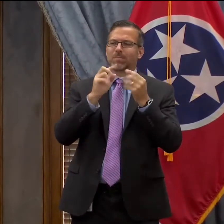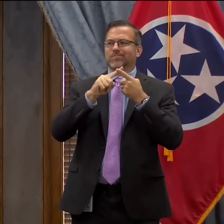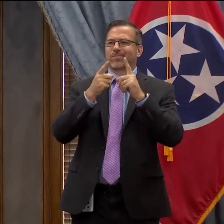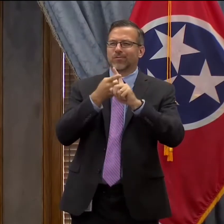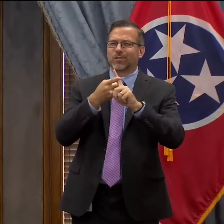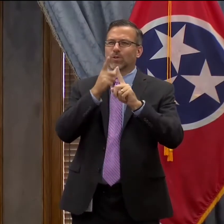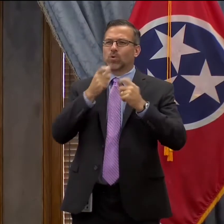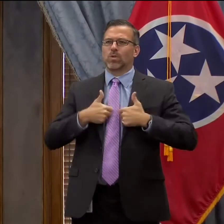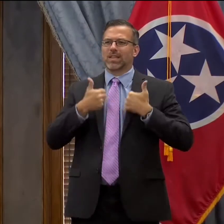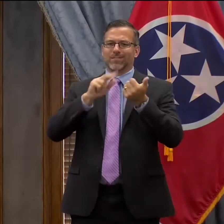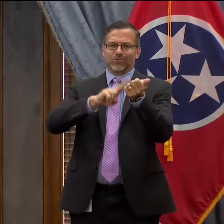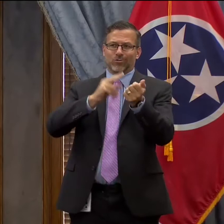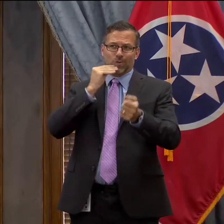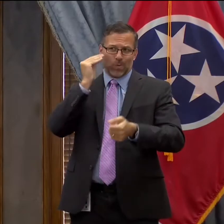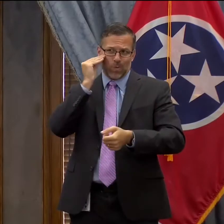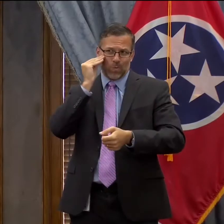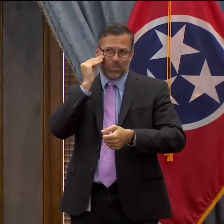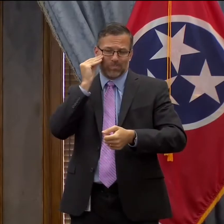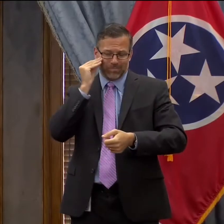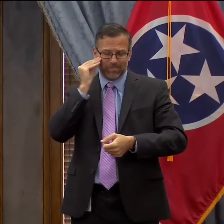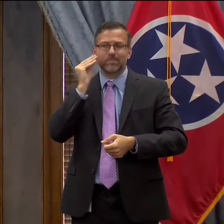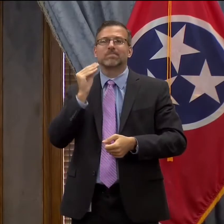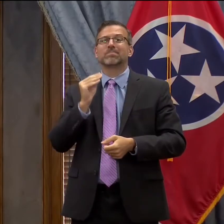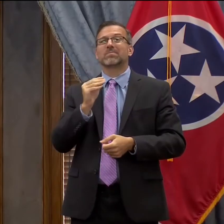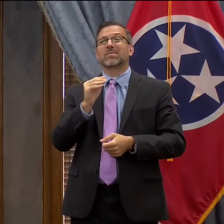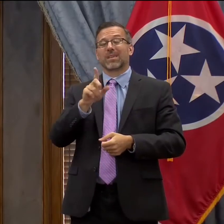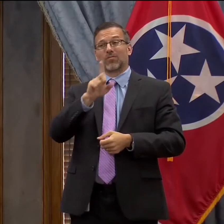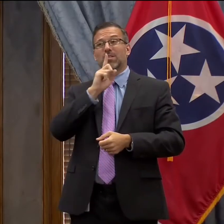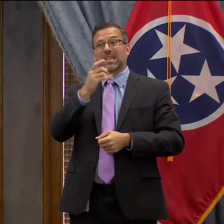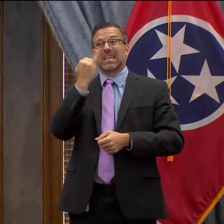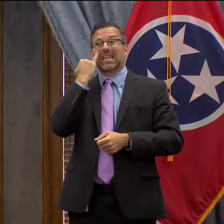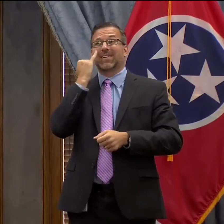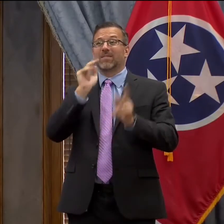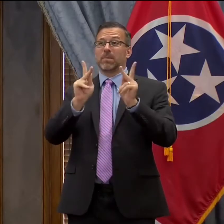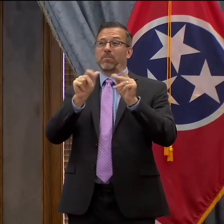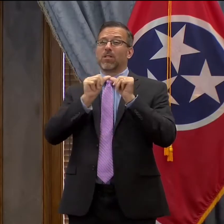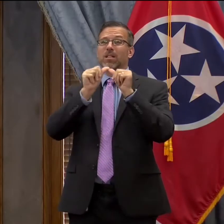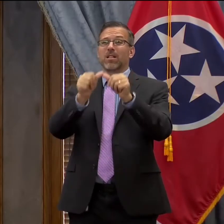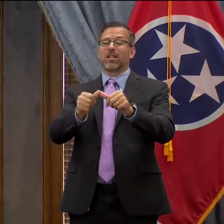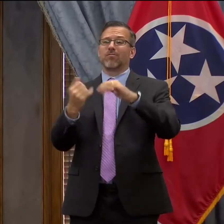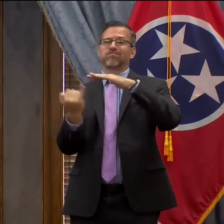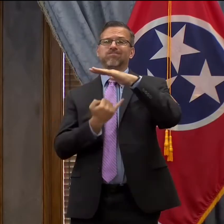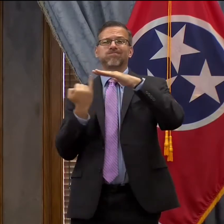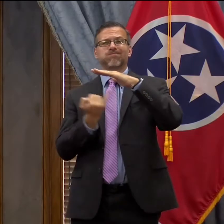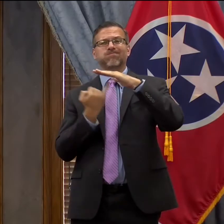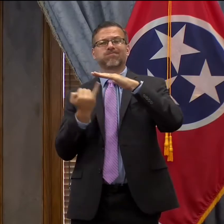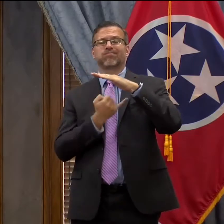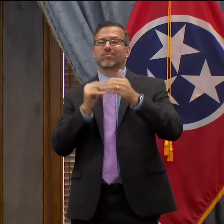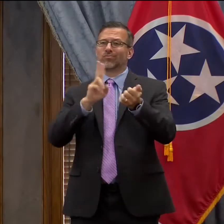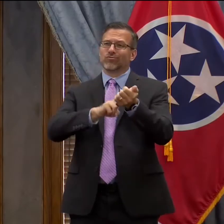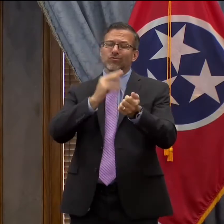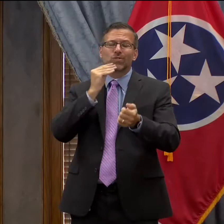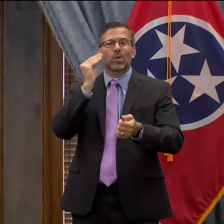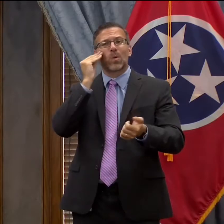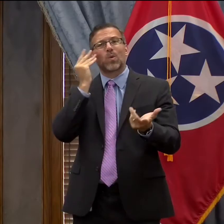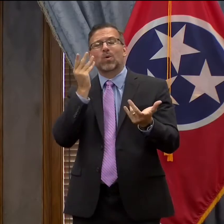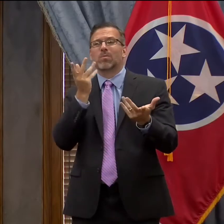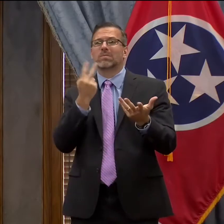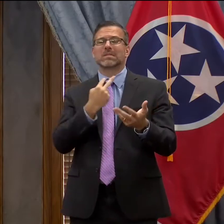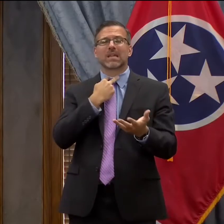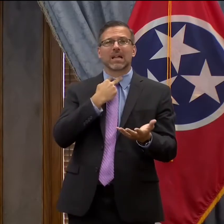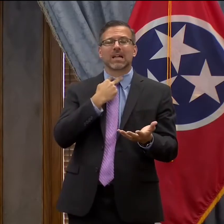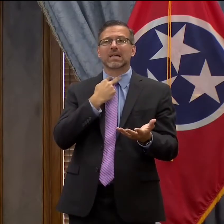the cost of isolation to the residents in our state that are in those nursing